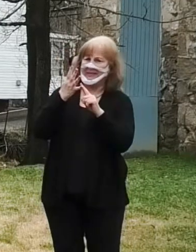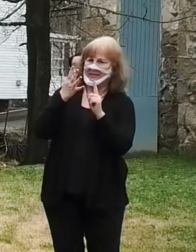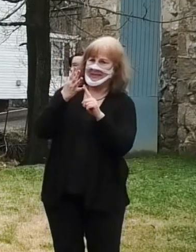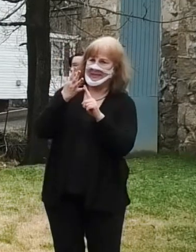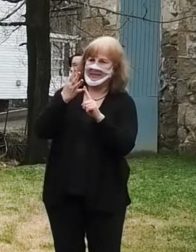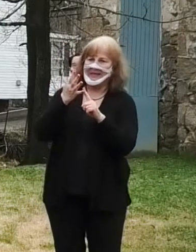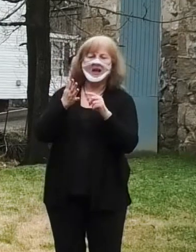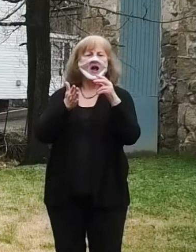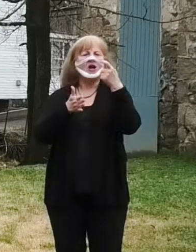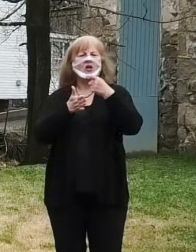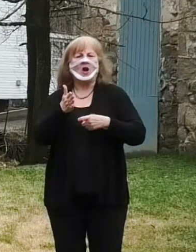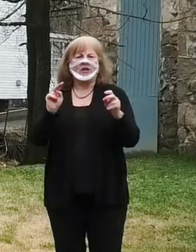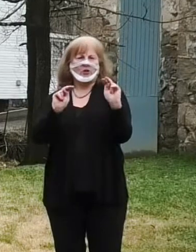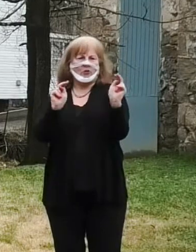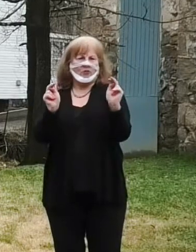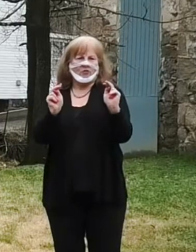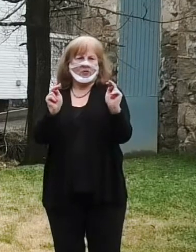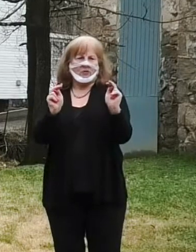be cost neutral.